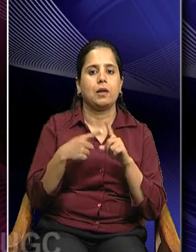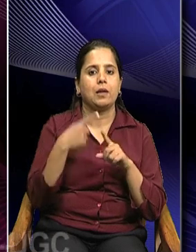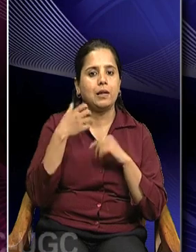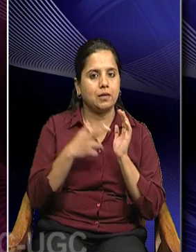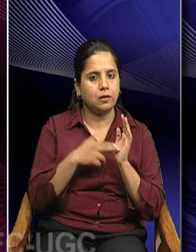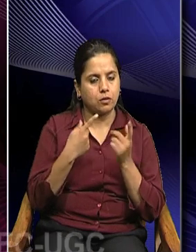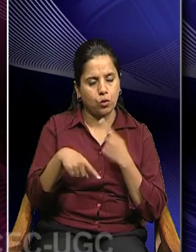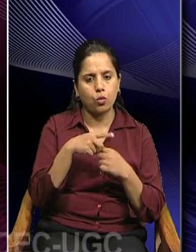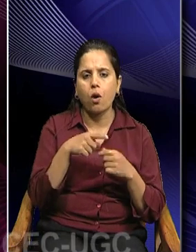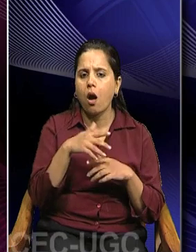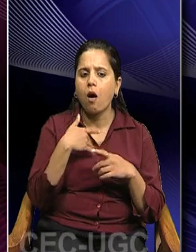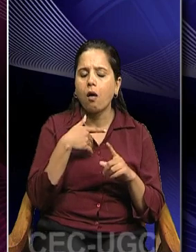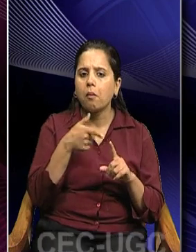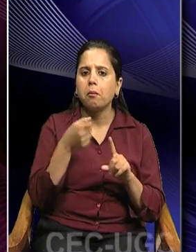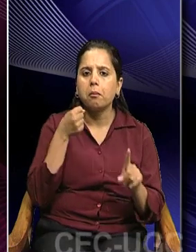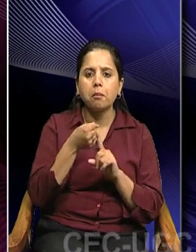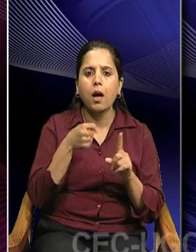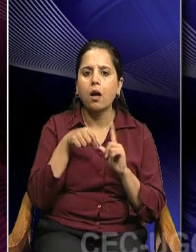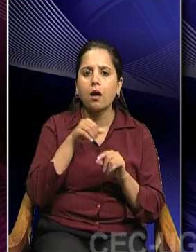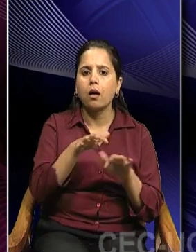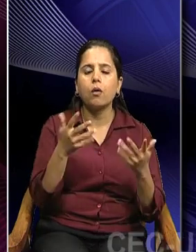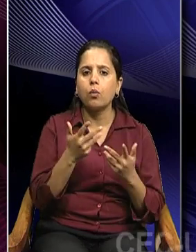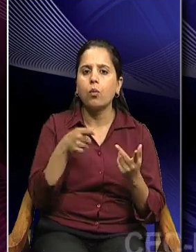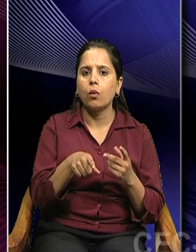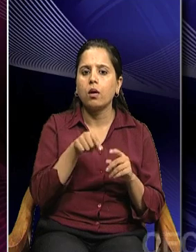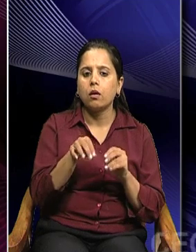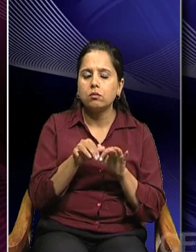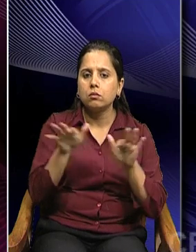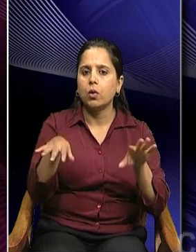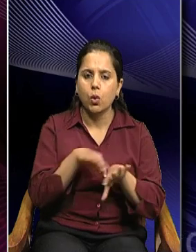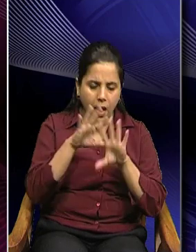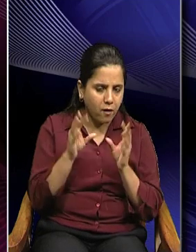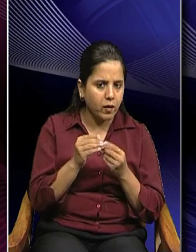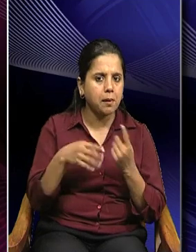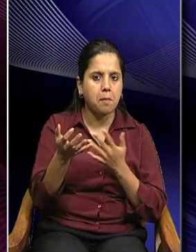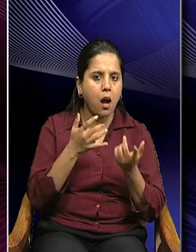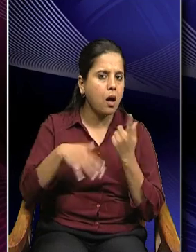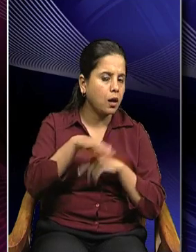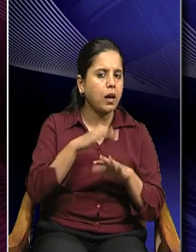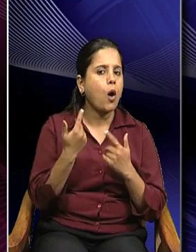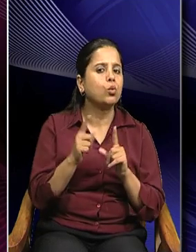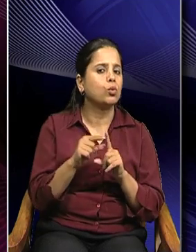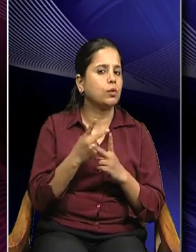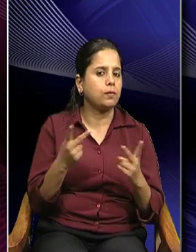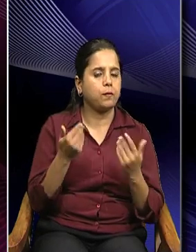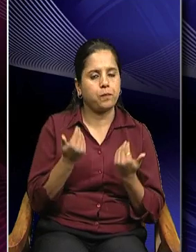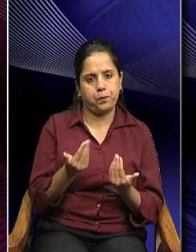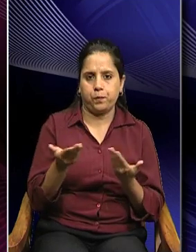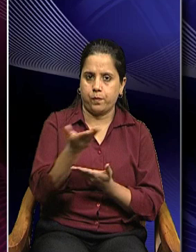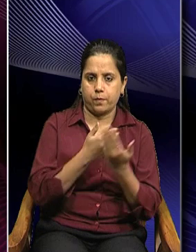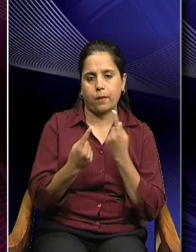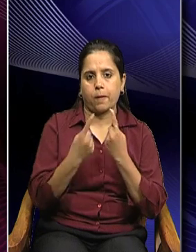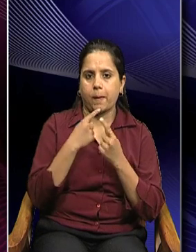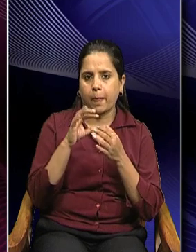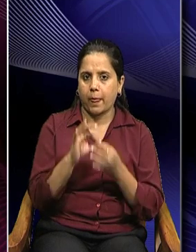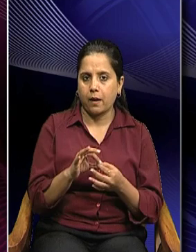are affecting this entire, the way they are influencing this entire marketing exercise. So, let us talk